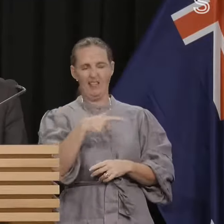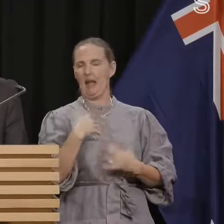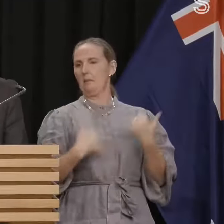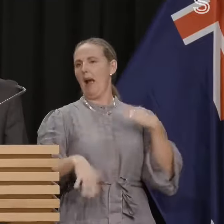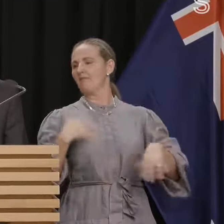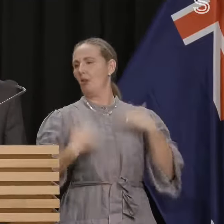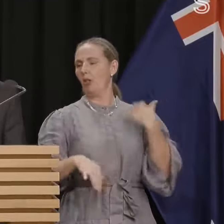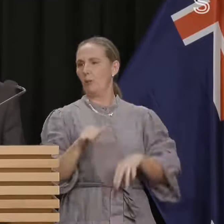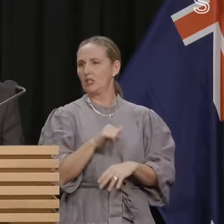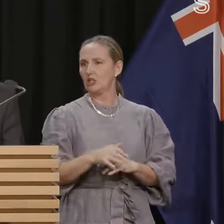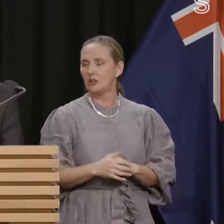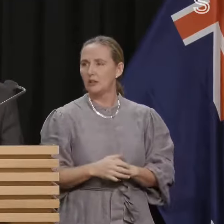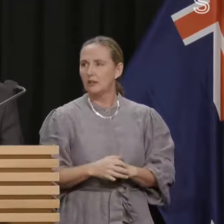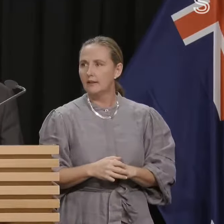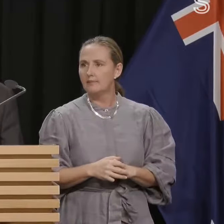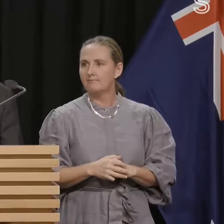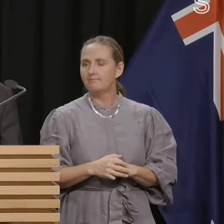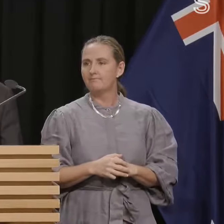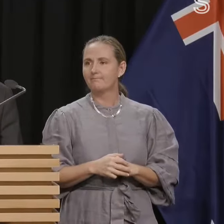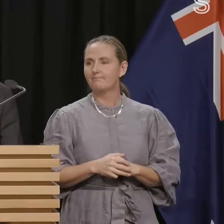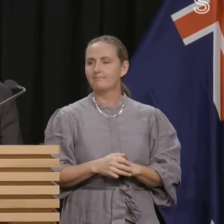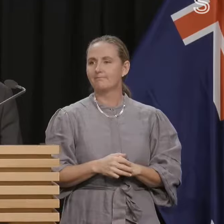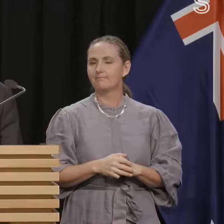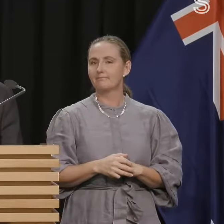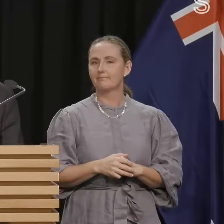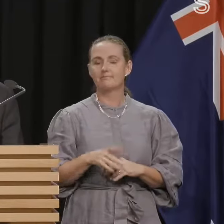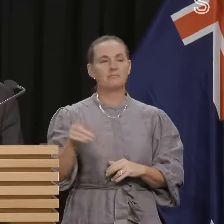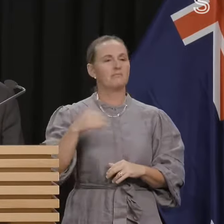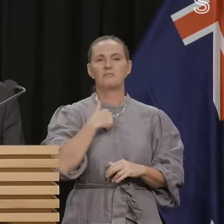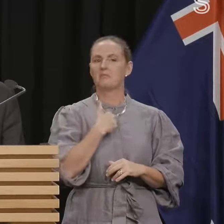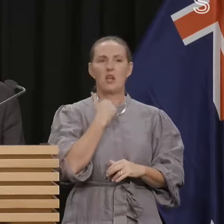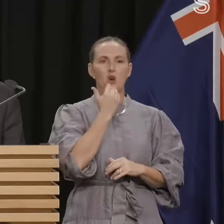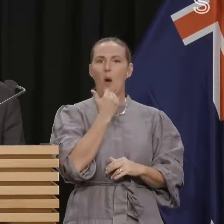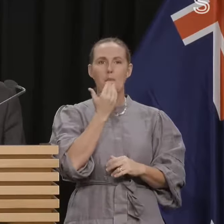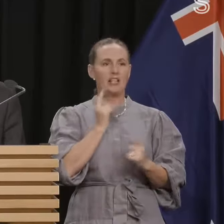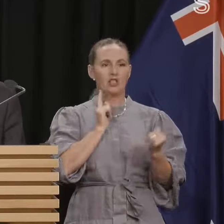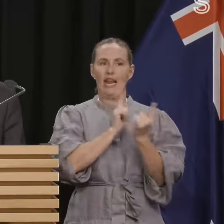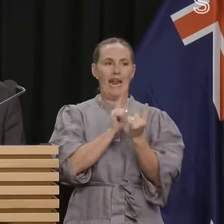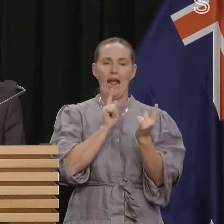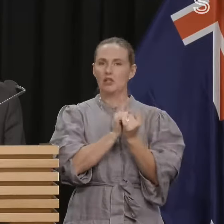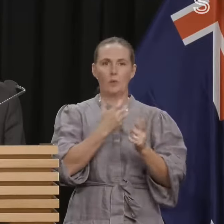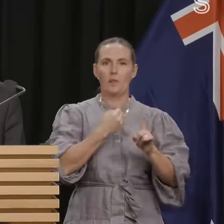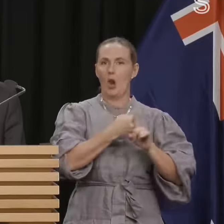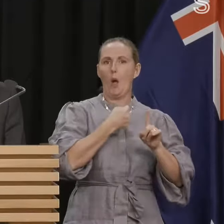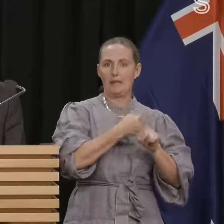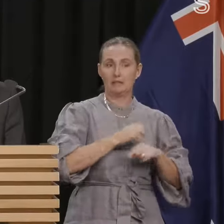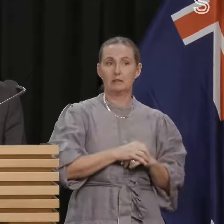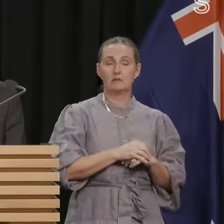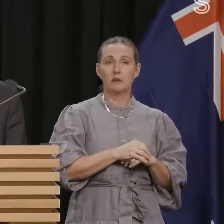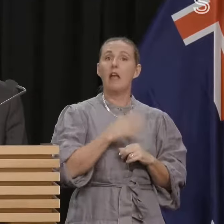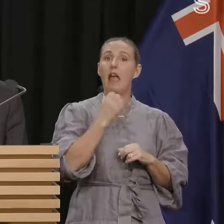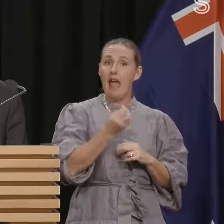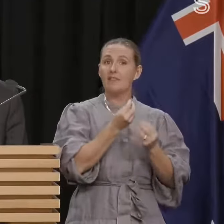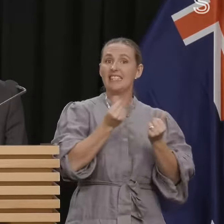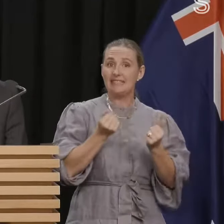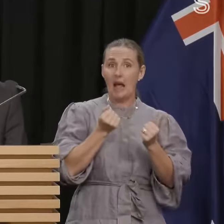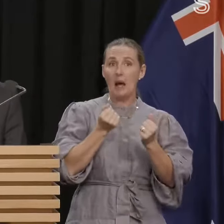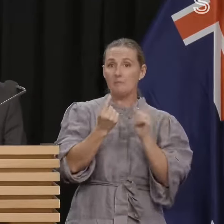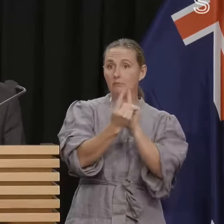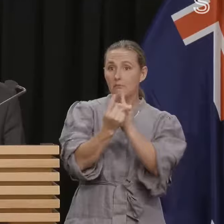direct engagement with lobbyists. I've certainly had quite a bit of direct engagement with people who are employed by, say,